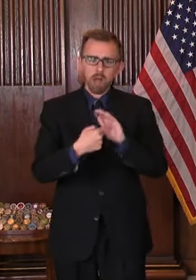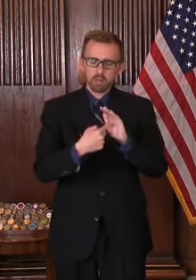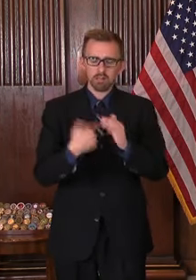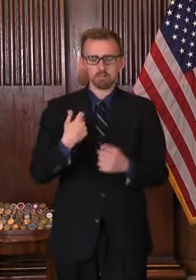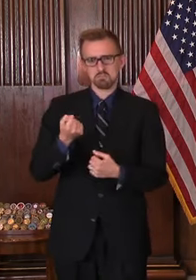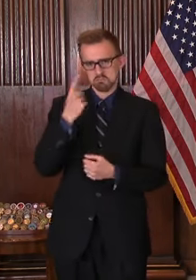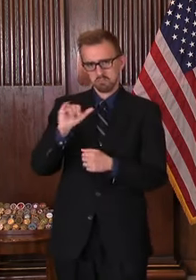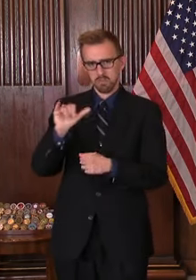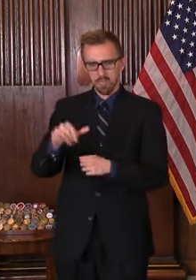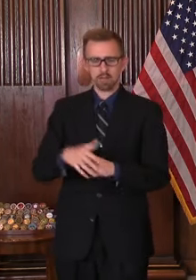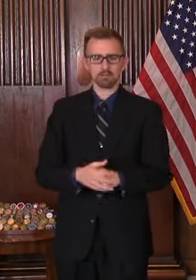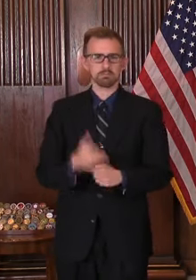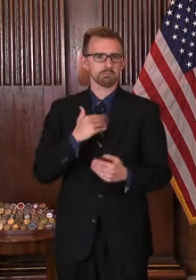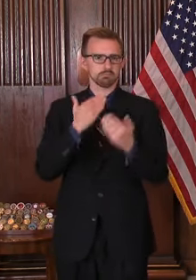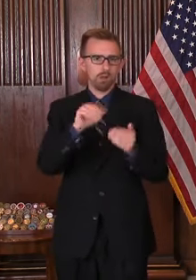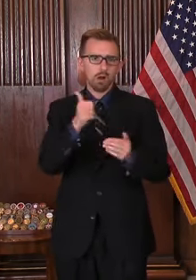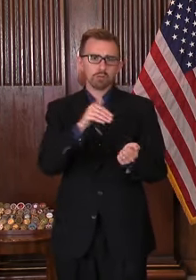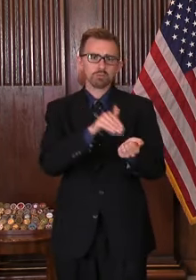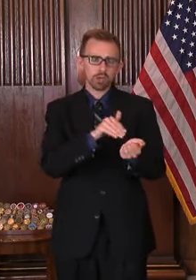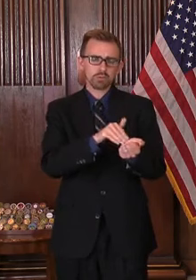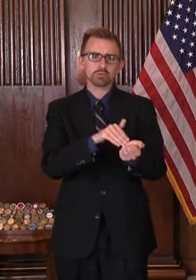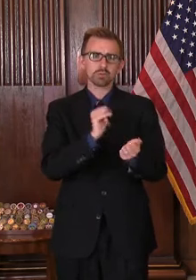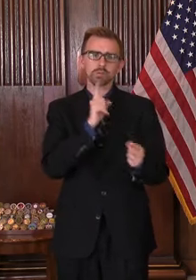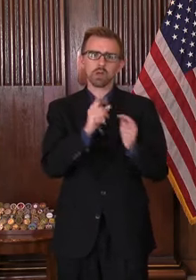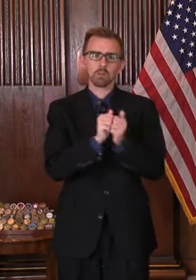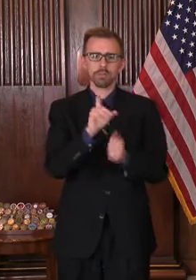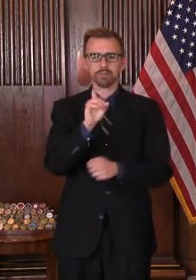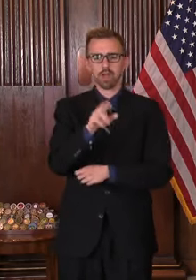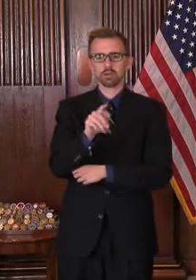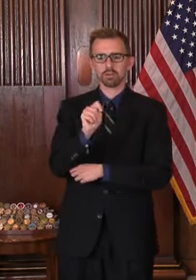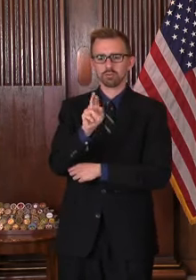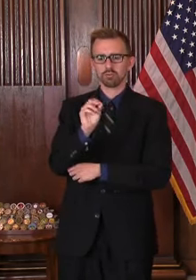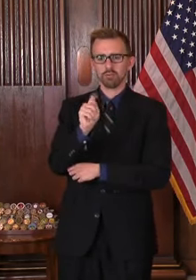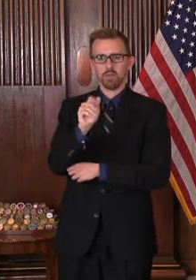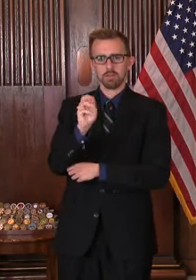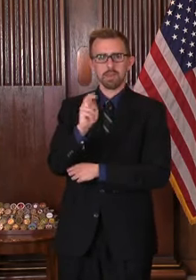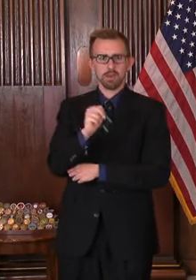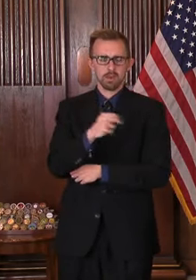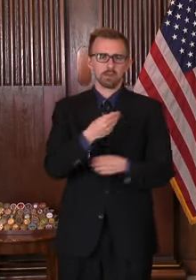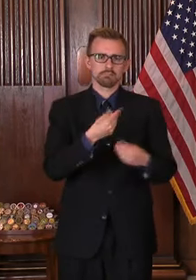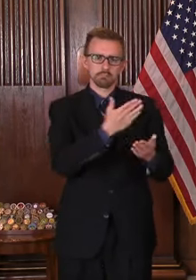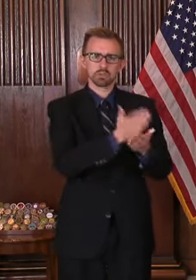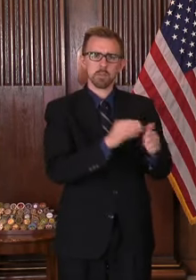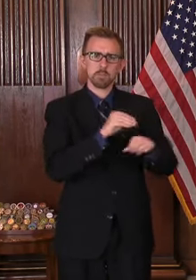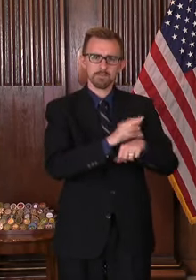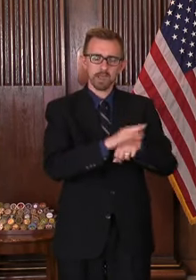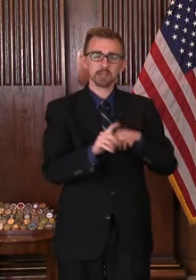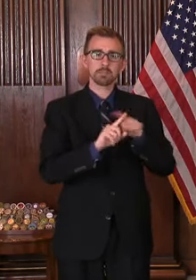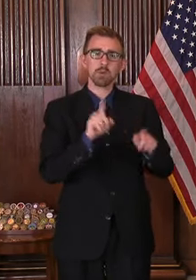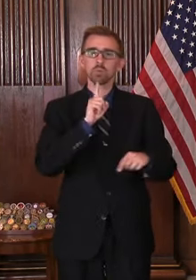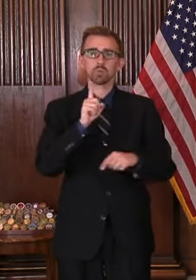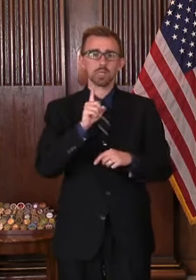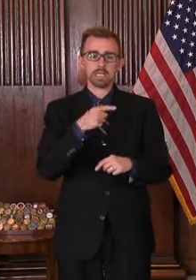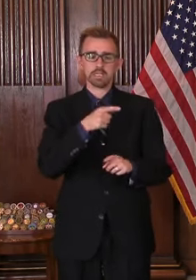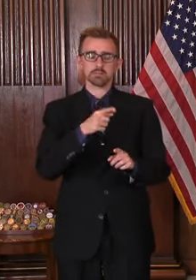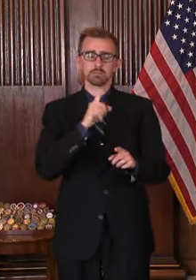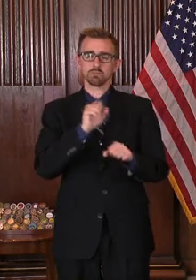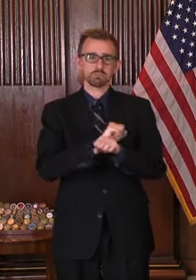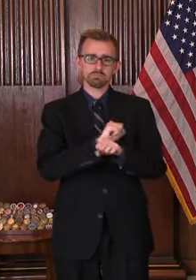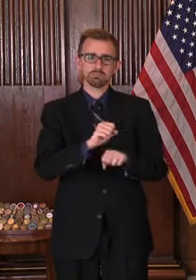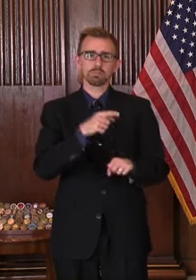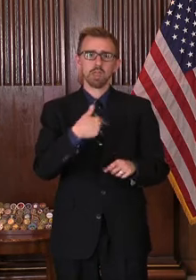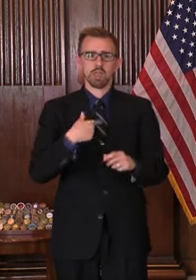And I'm thankful that there was other doctors in other areas. I talked to Dr. Trotman before we come in here that give him some advice. But the reality of it is, I'm going to go